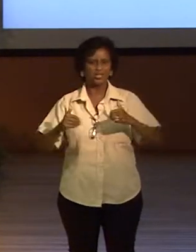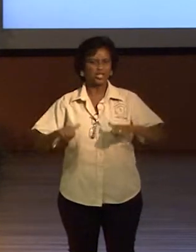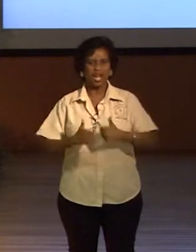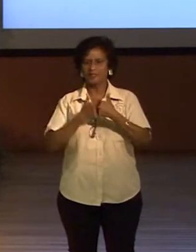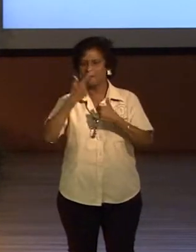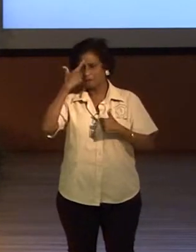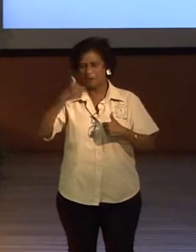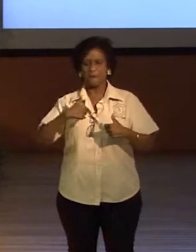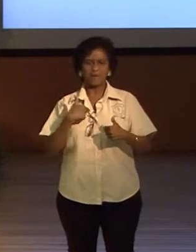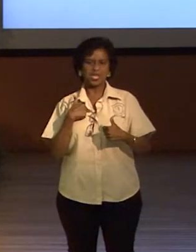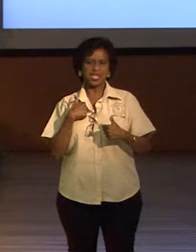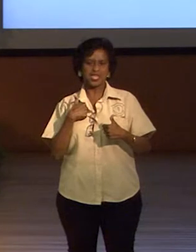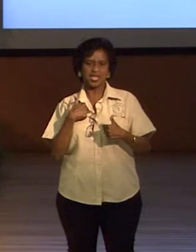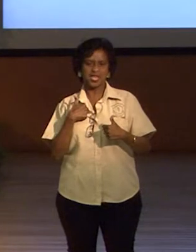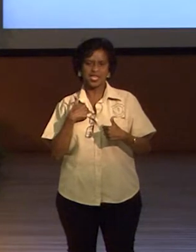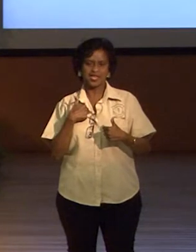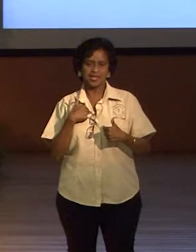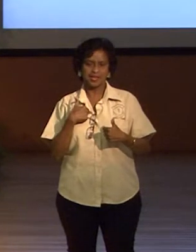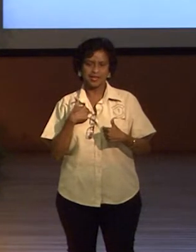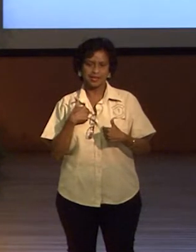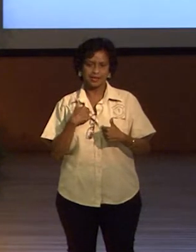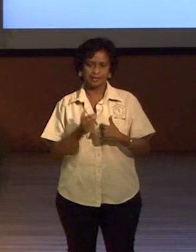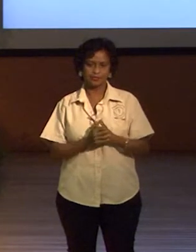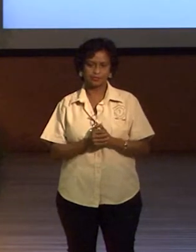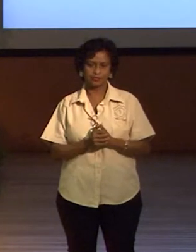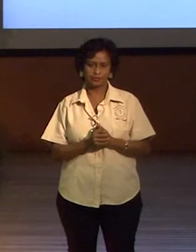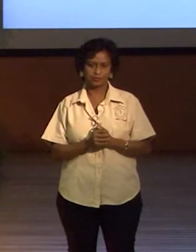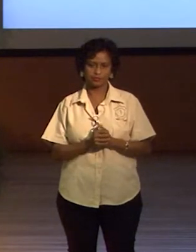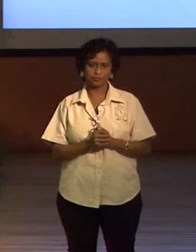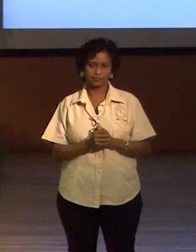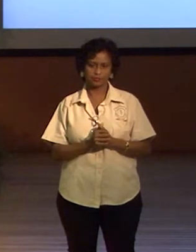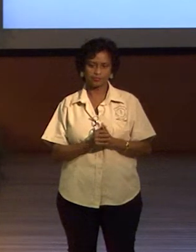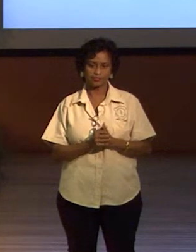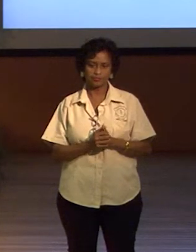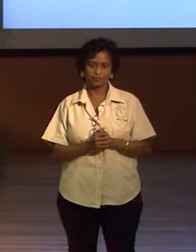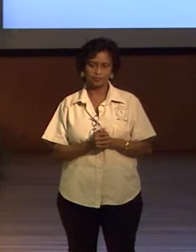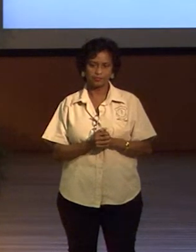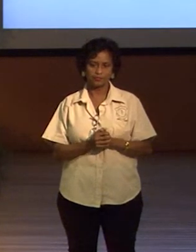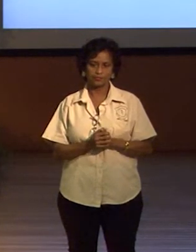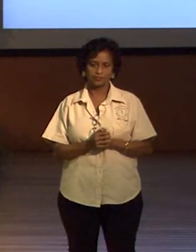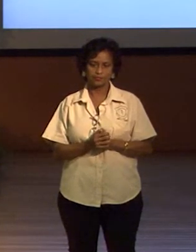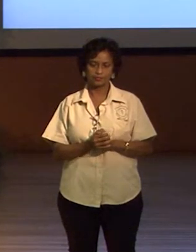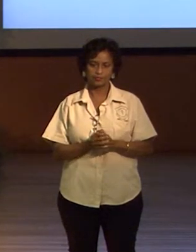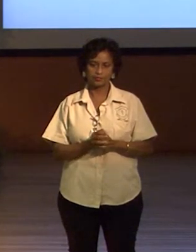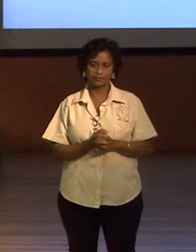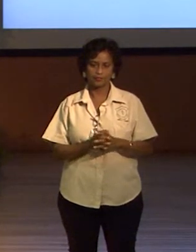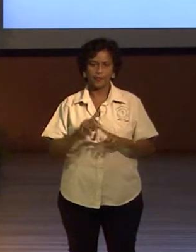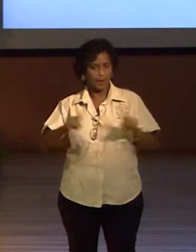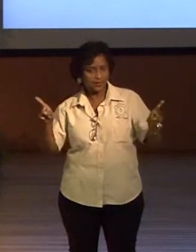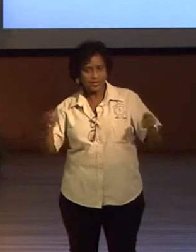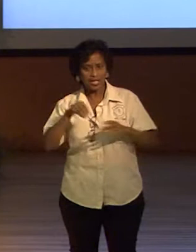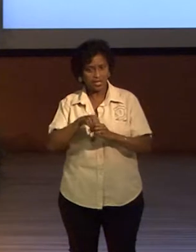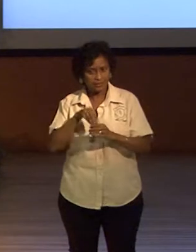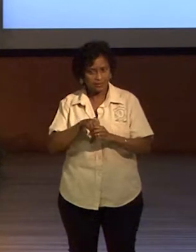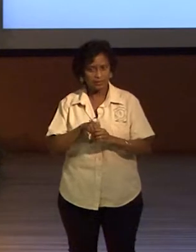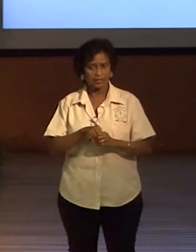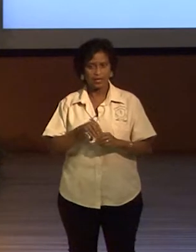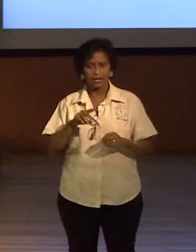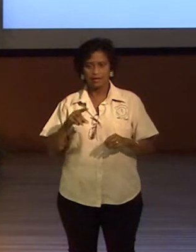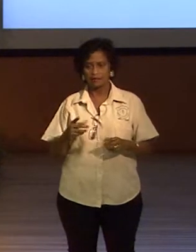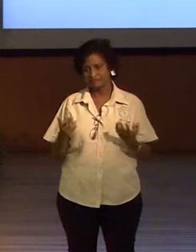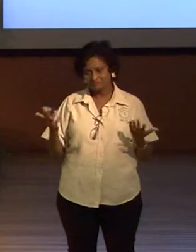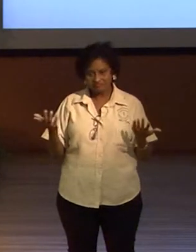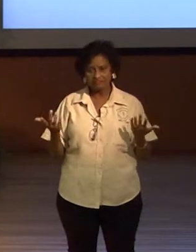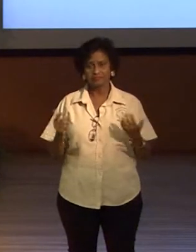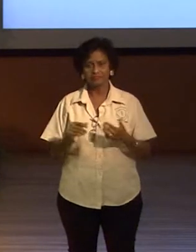deficiencies, but does not overcome the internal deficiencies that might have sprung up alongside